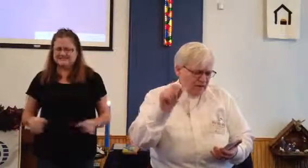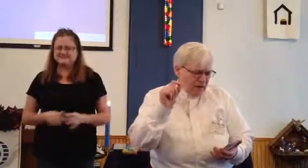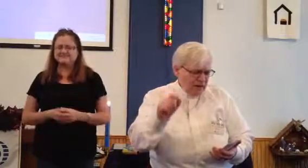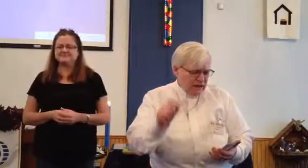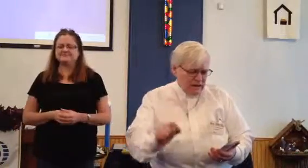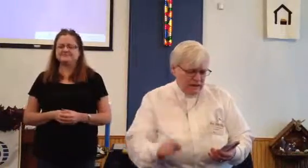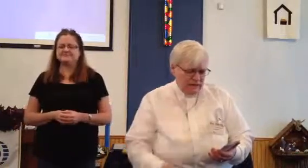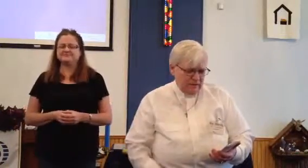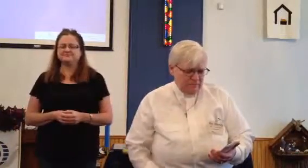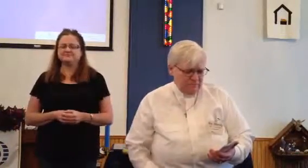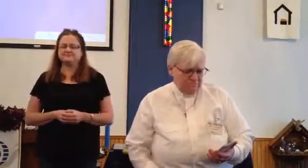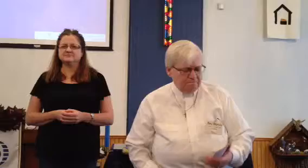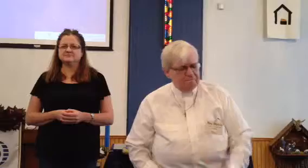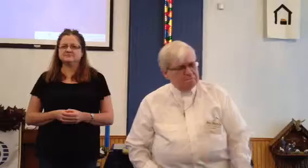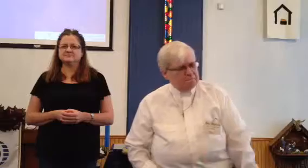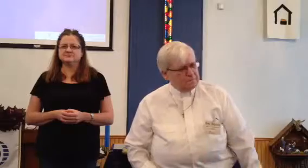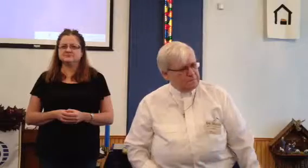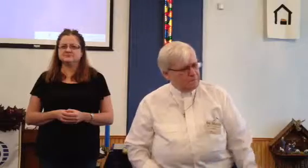And at the very least,